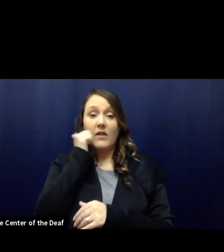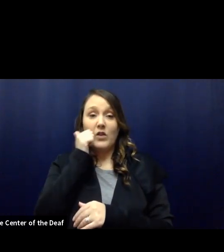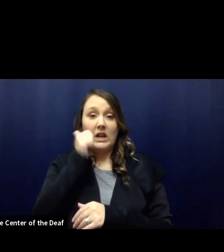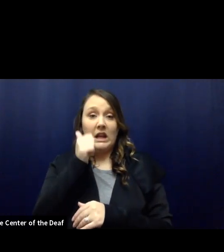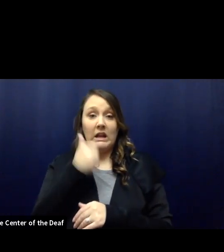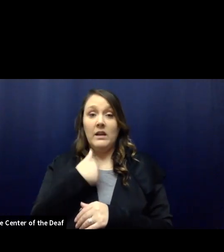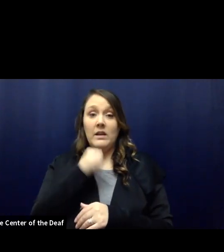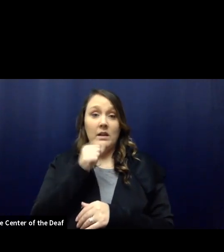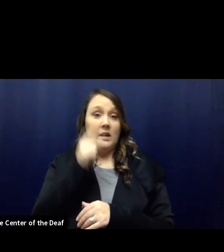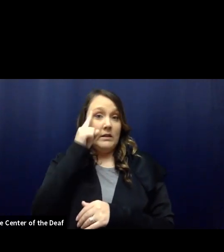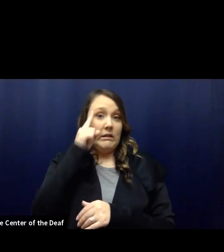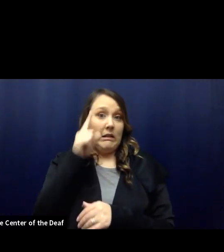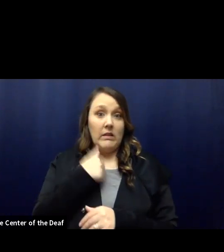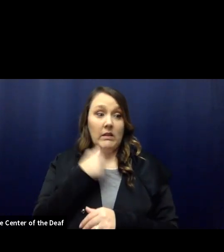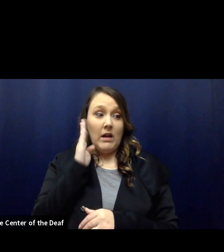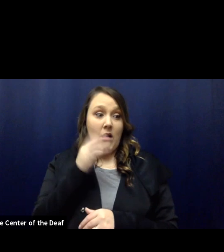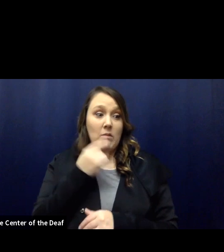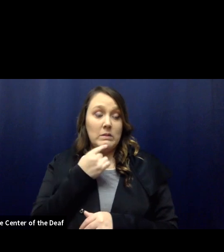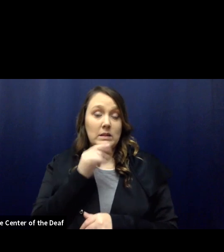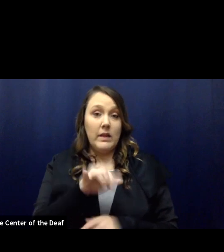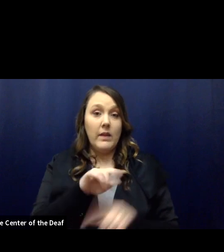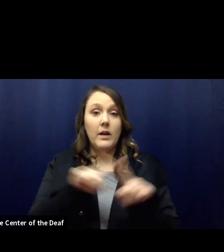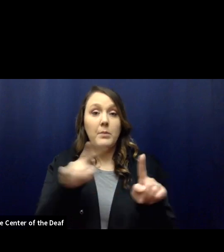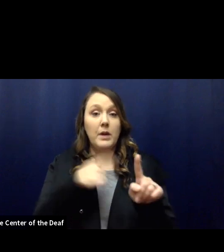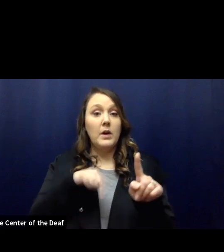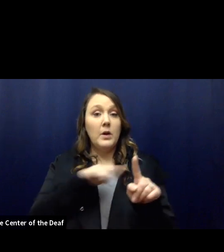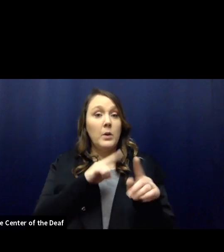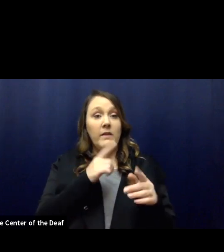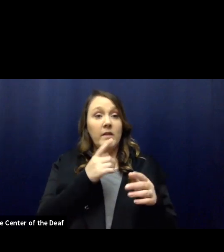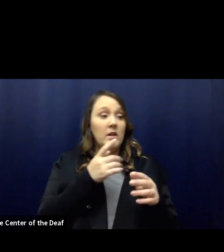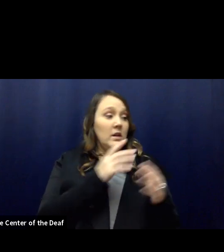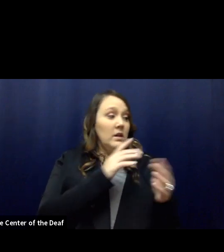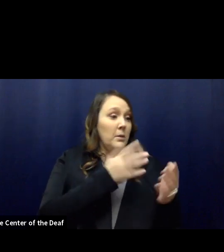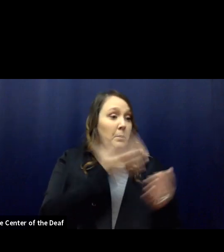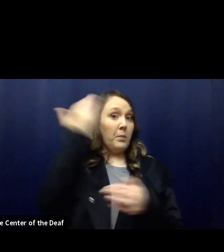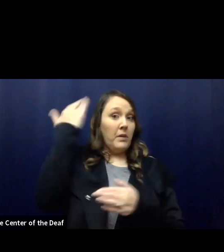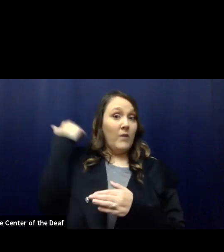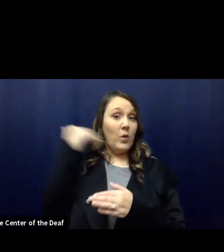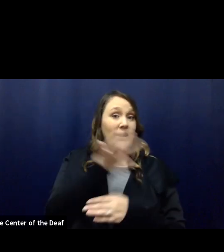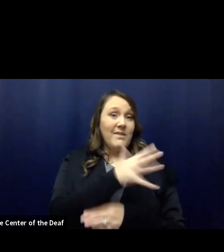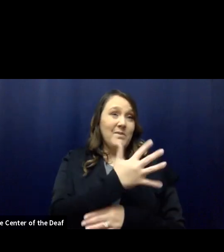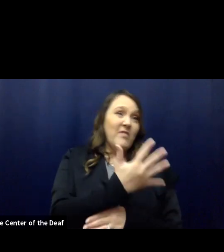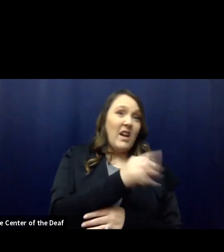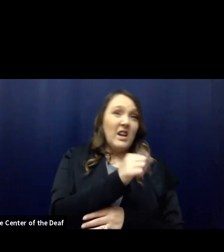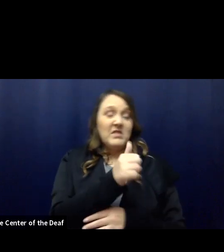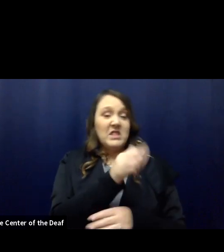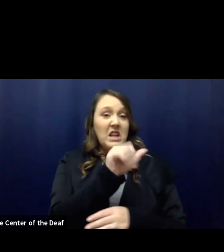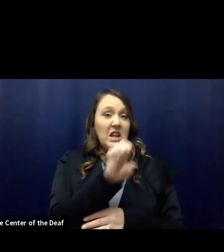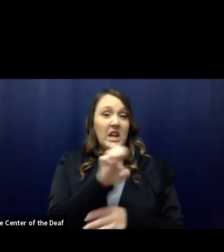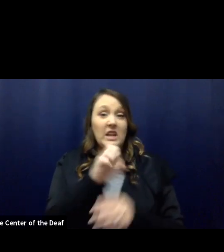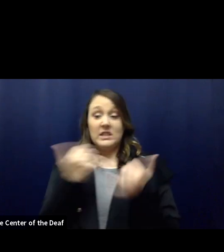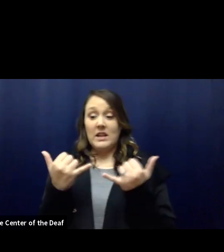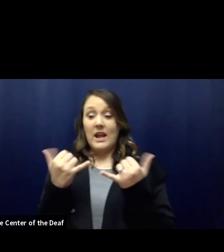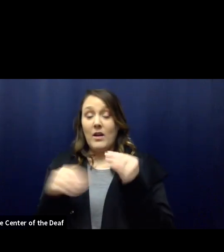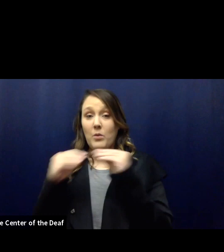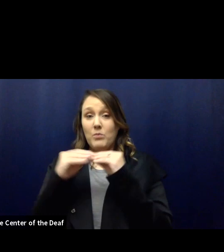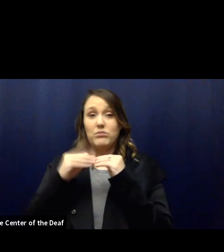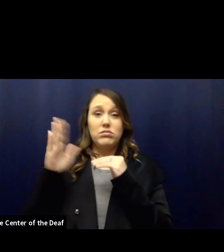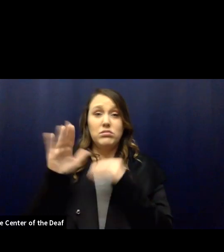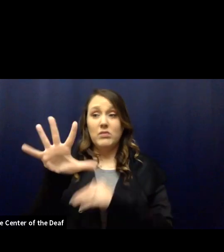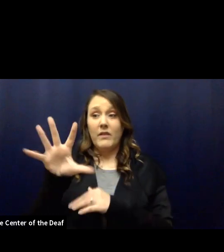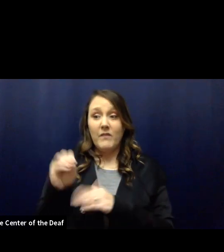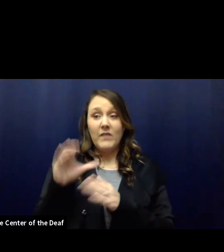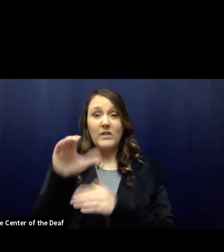would ever say that, but we've gone from 5 or 10 cases a day to more than 50 cases a day that has been sustained for the last